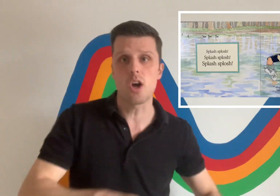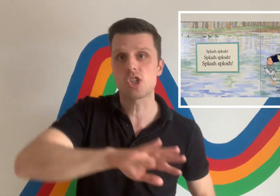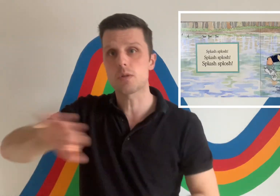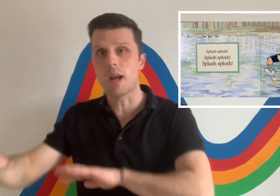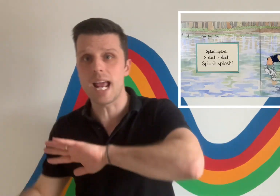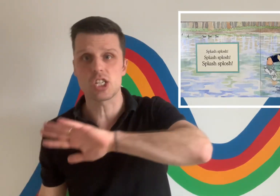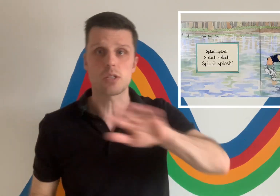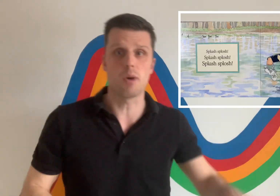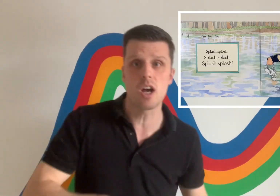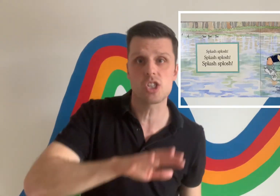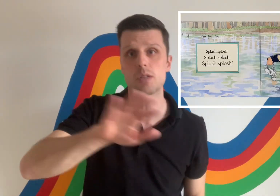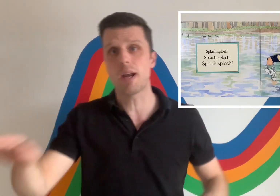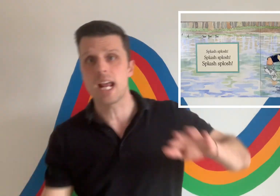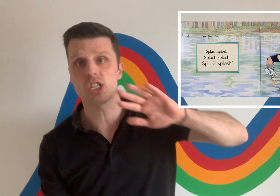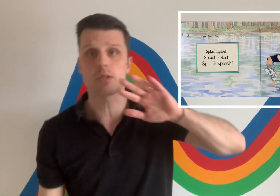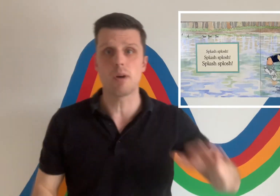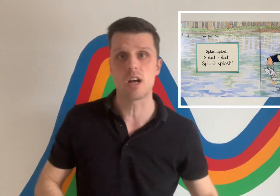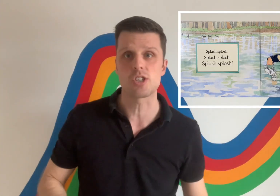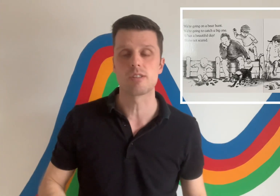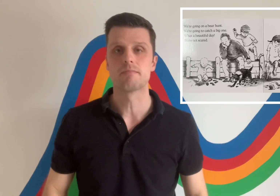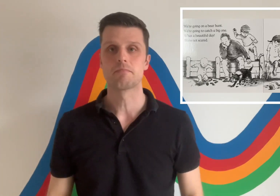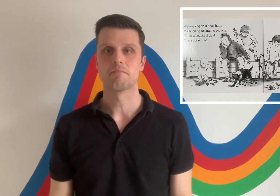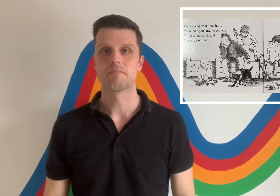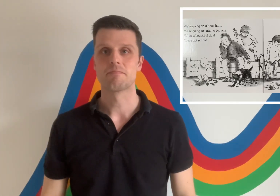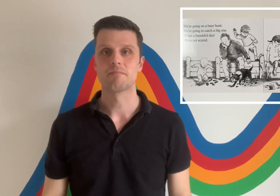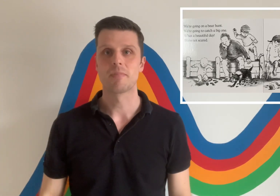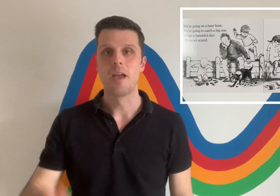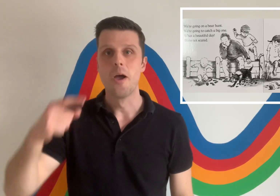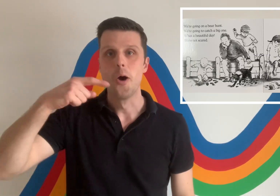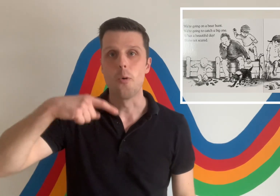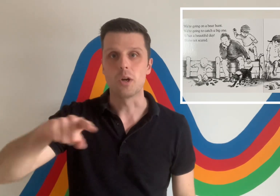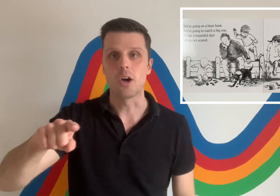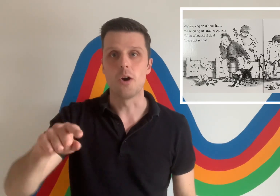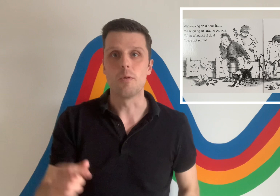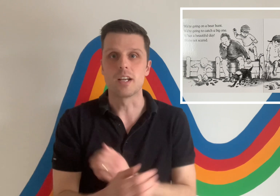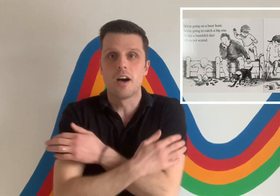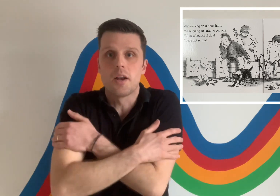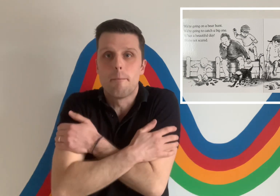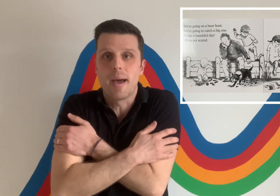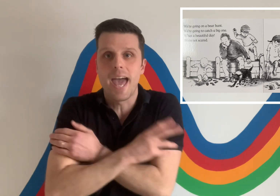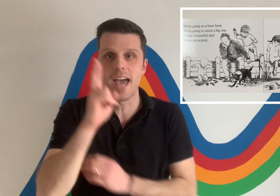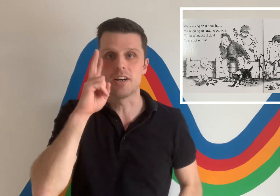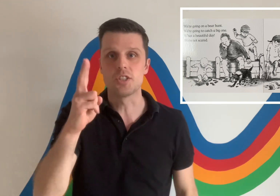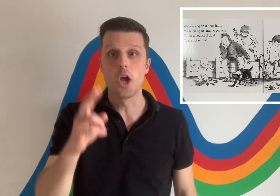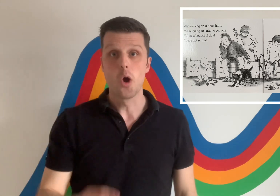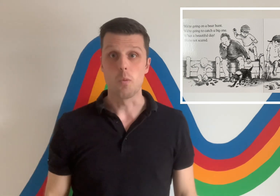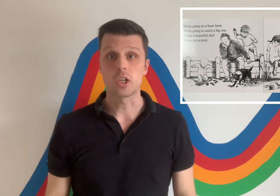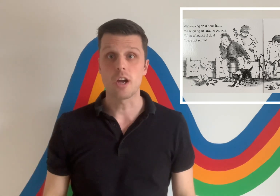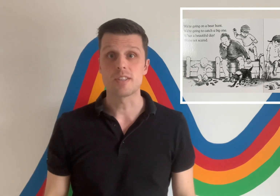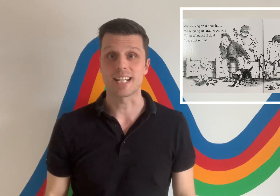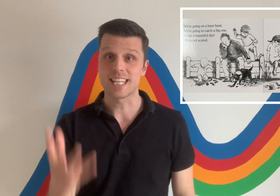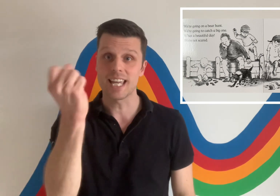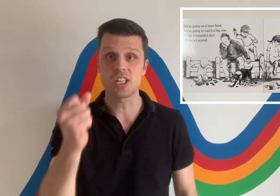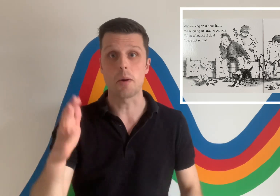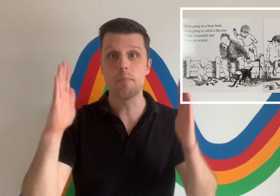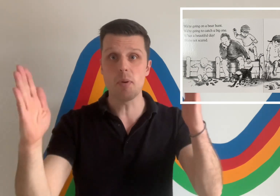splash, splash, splash, splash, splash. We're going on a bear hunt. We're going to catch a big